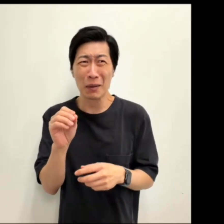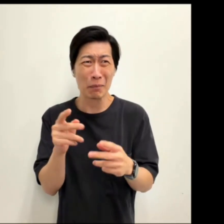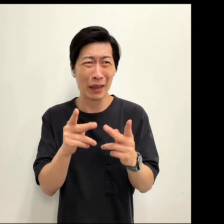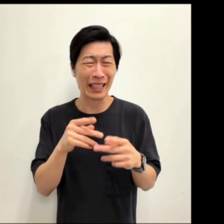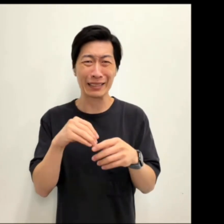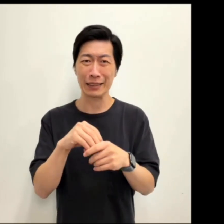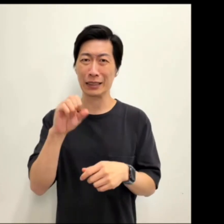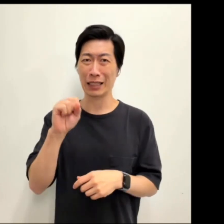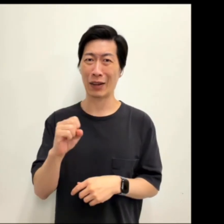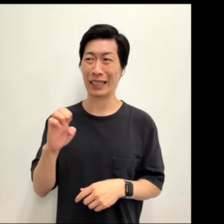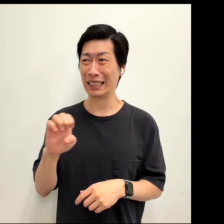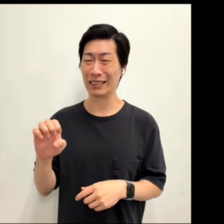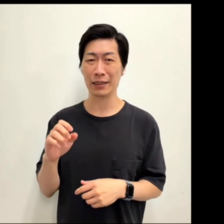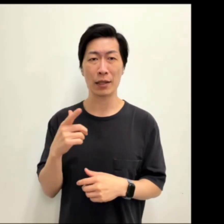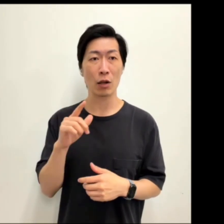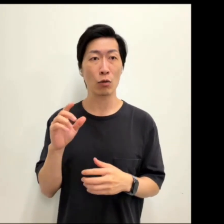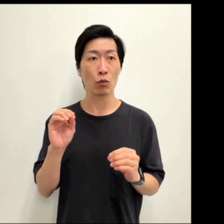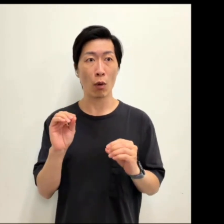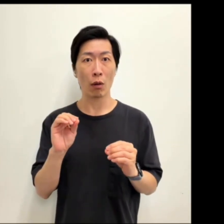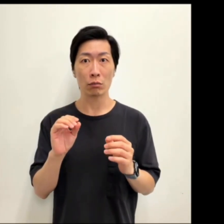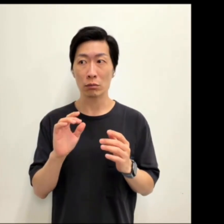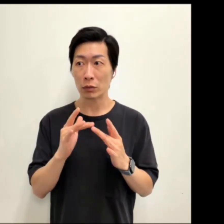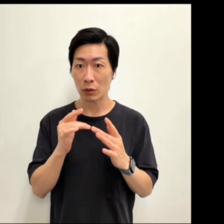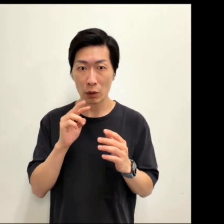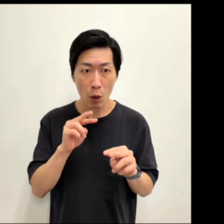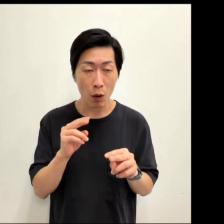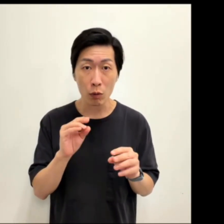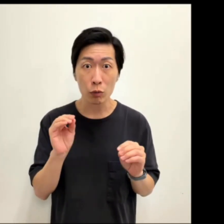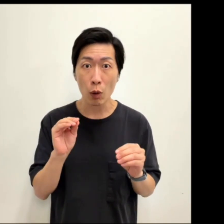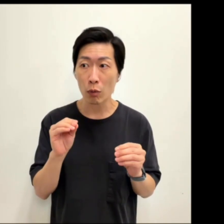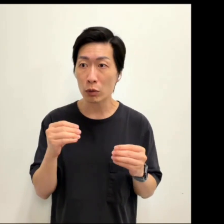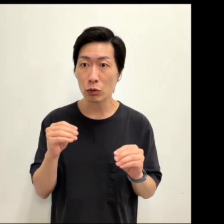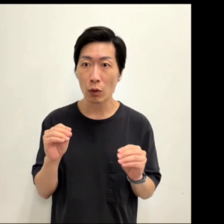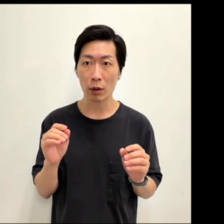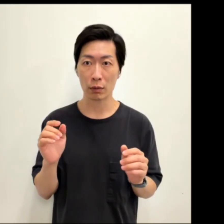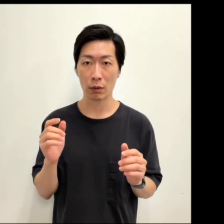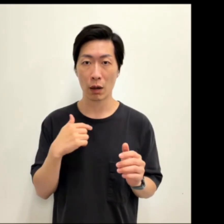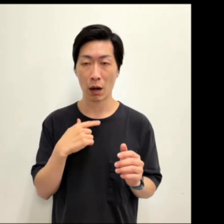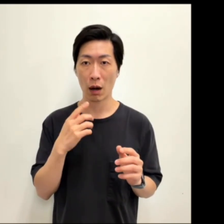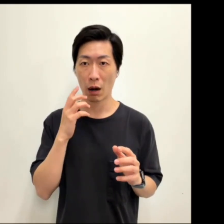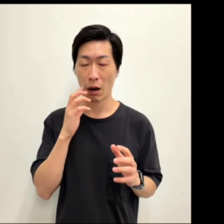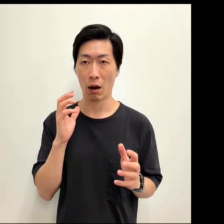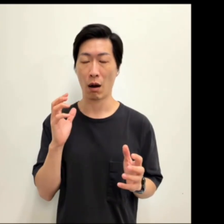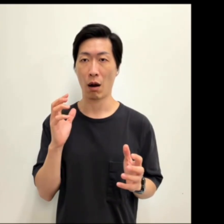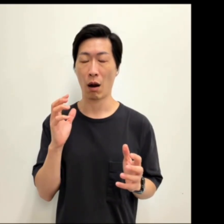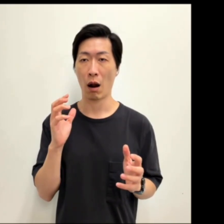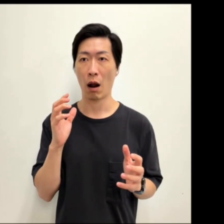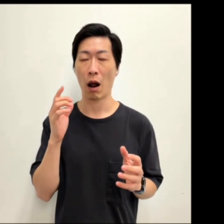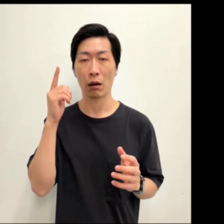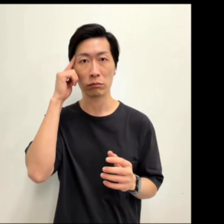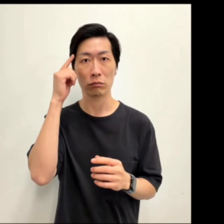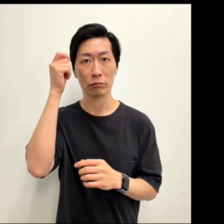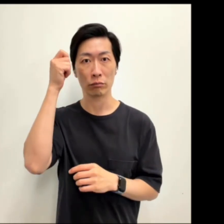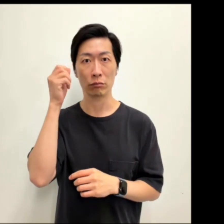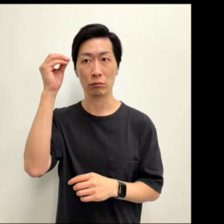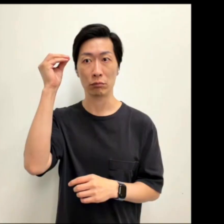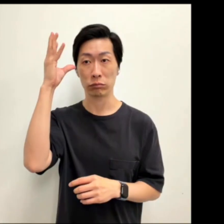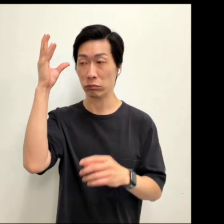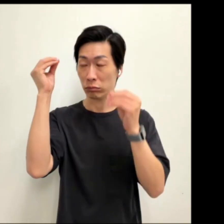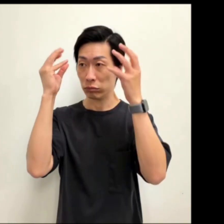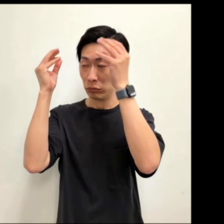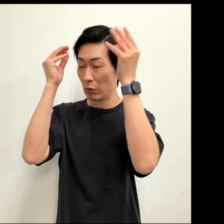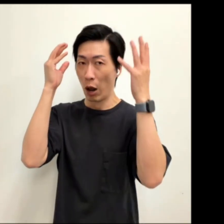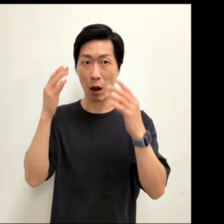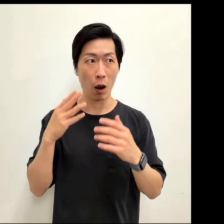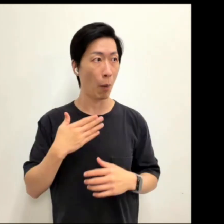their website and there was no shop button. There was no place to buy their stuff. And I was just like all the light bulbs were